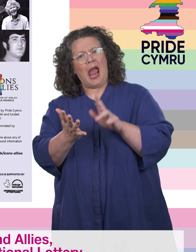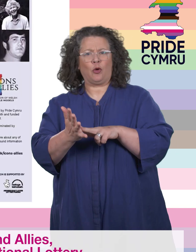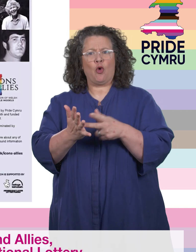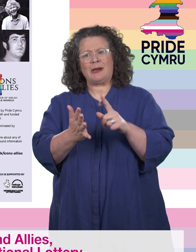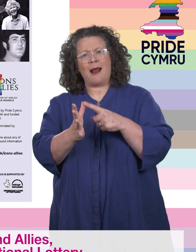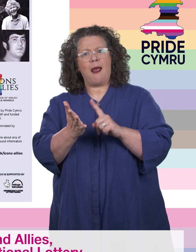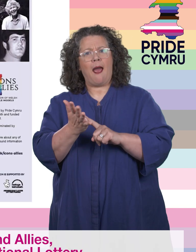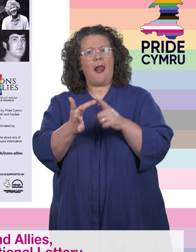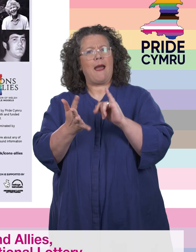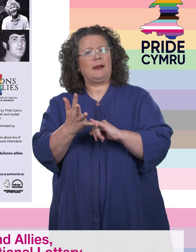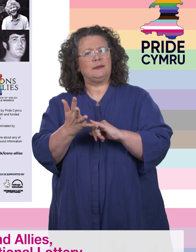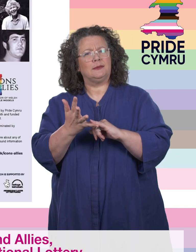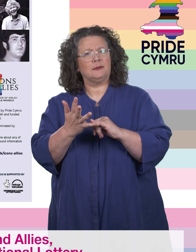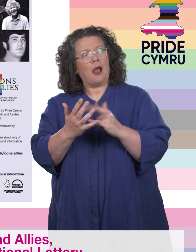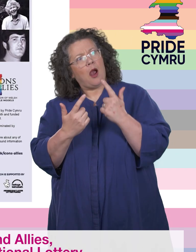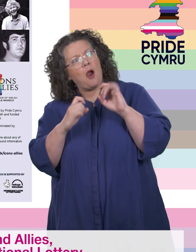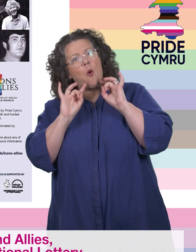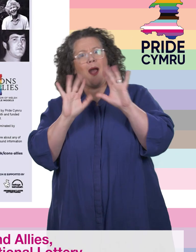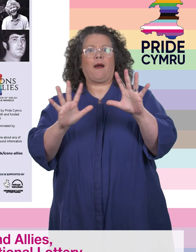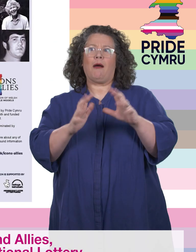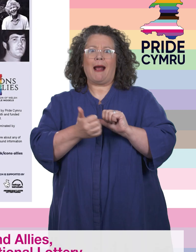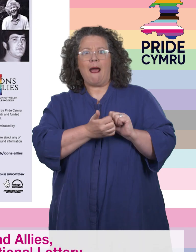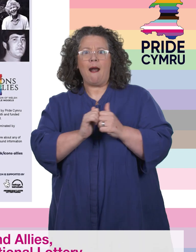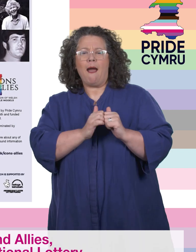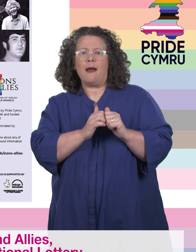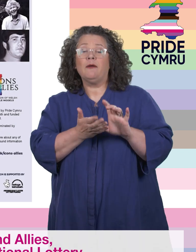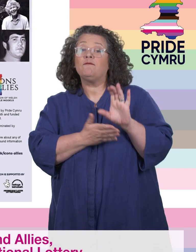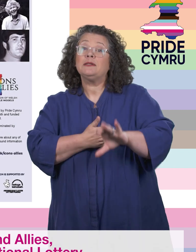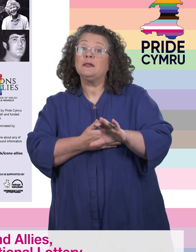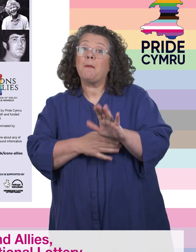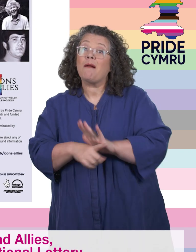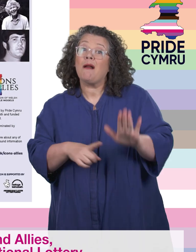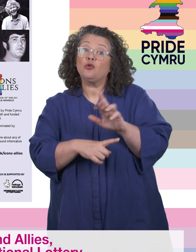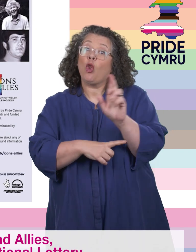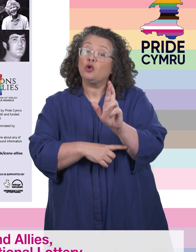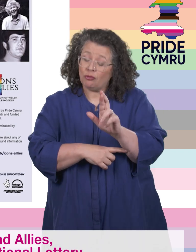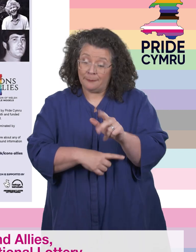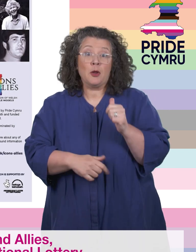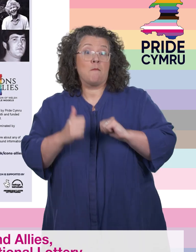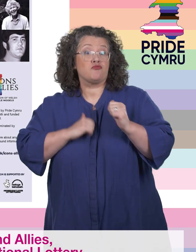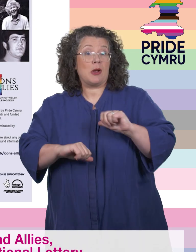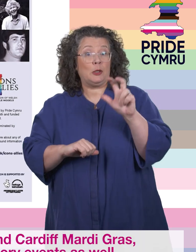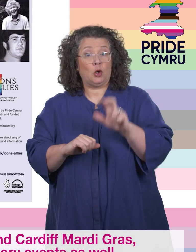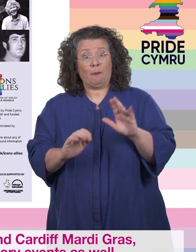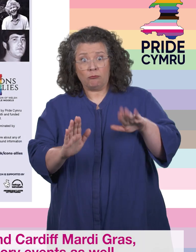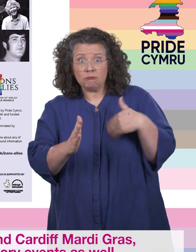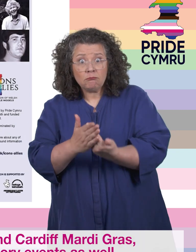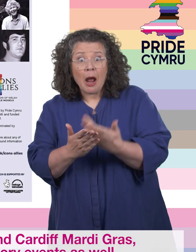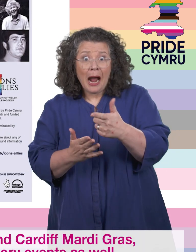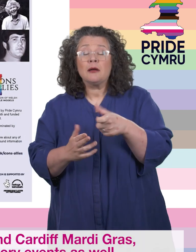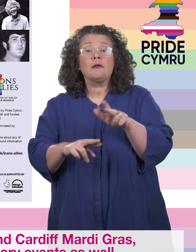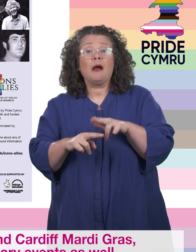And then 2017, Icons and Allies, which was funded by the National Lottery.